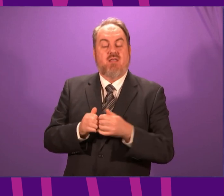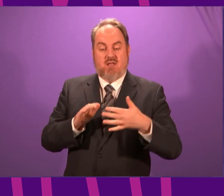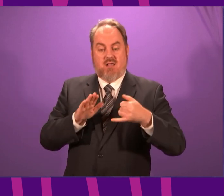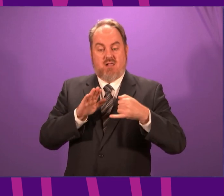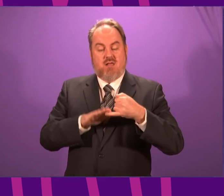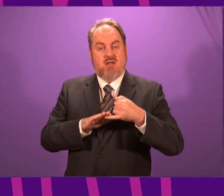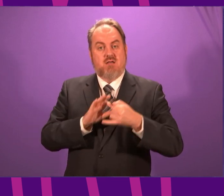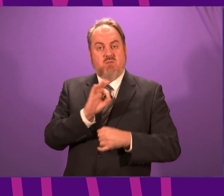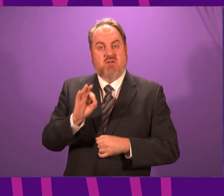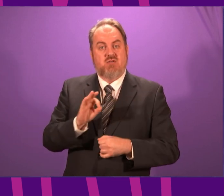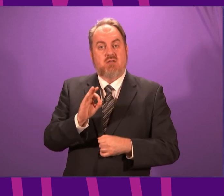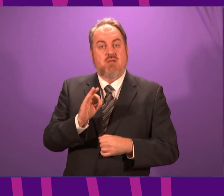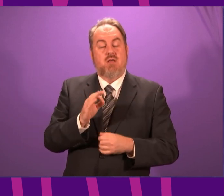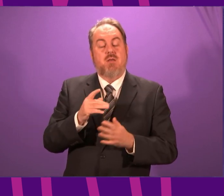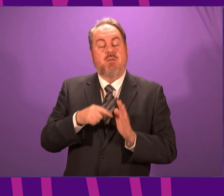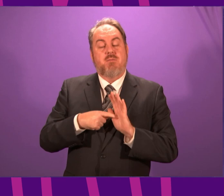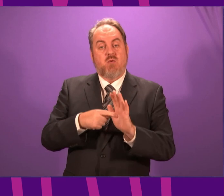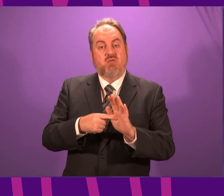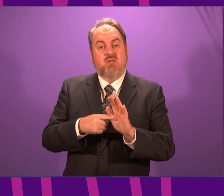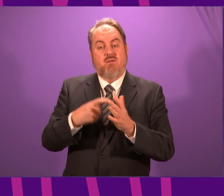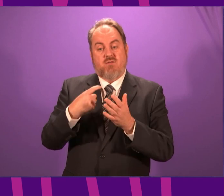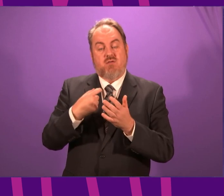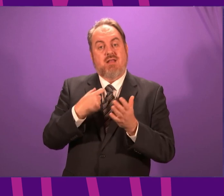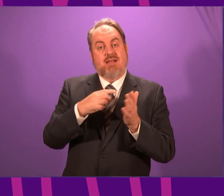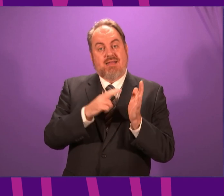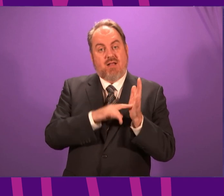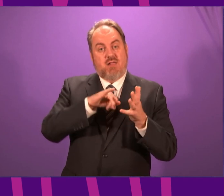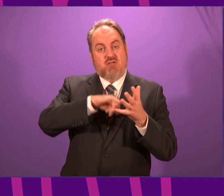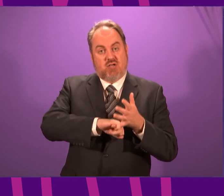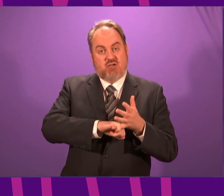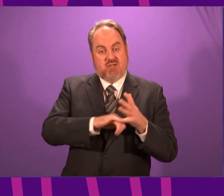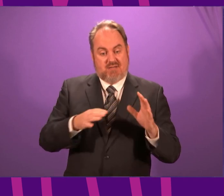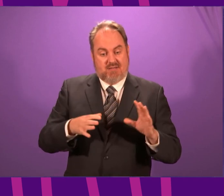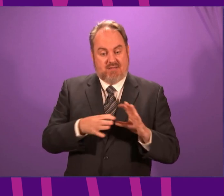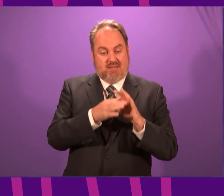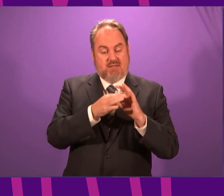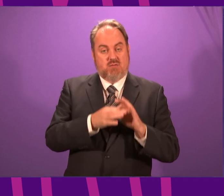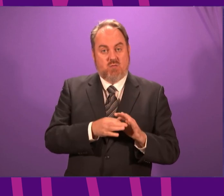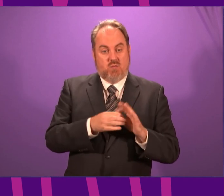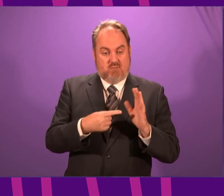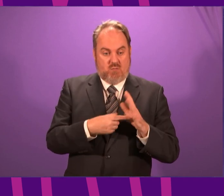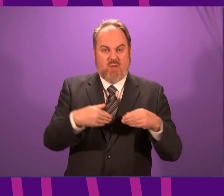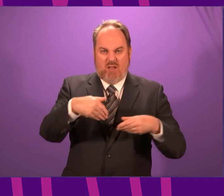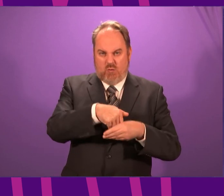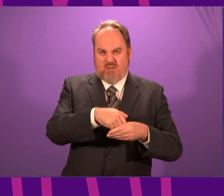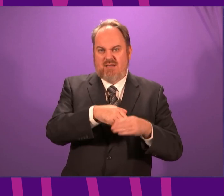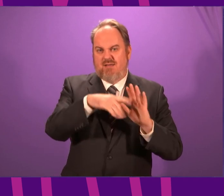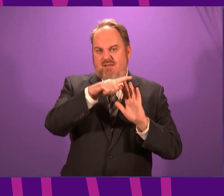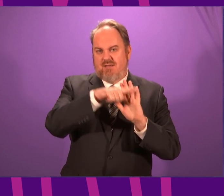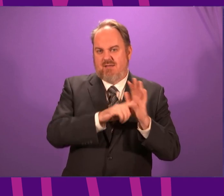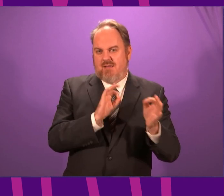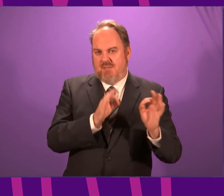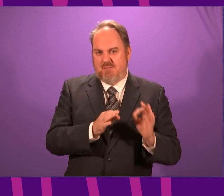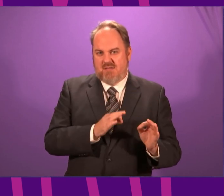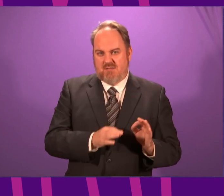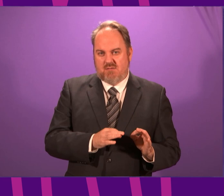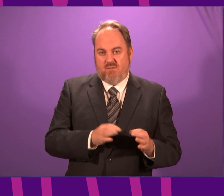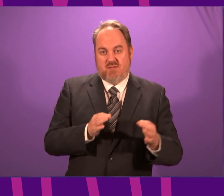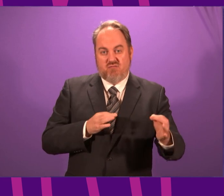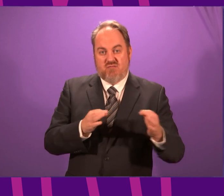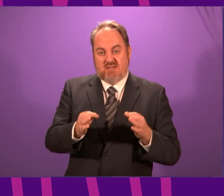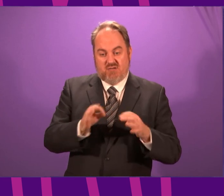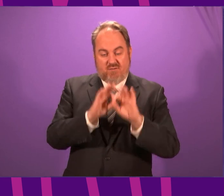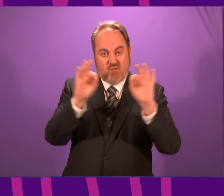question is that motion 23133 in the name of Nicola Sturgeon on, as amended, on COVID-19 Scotland Strategic Framework be